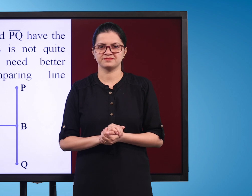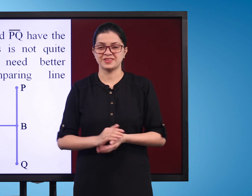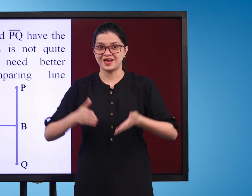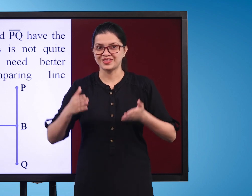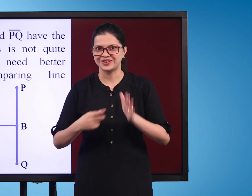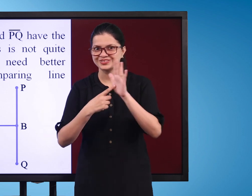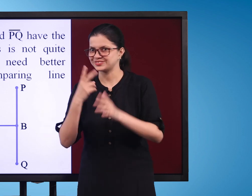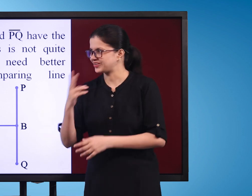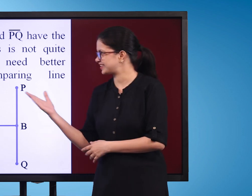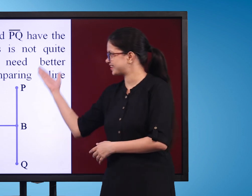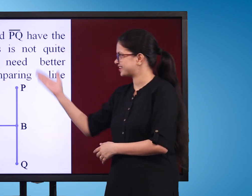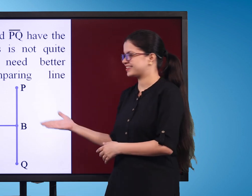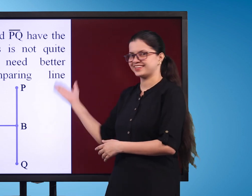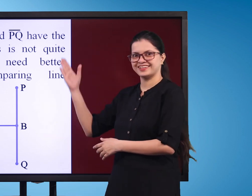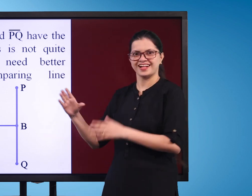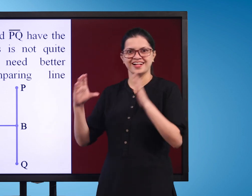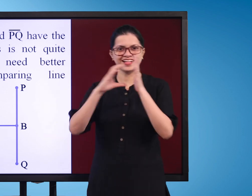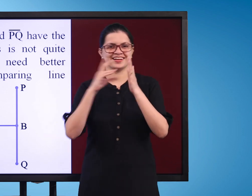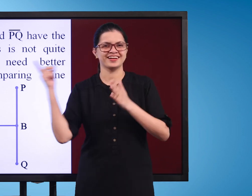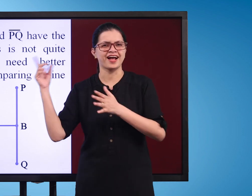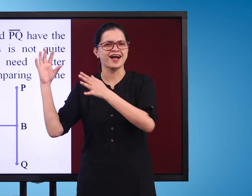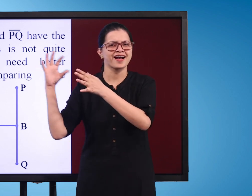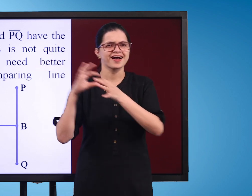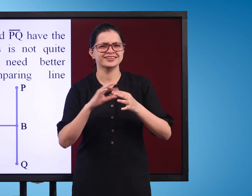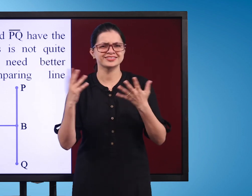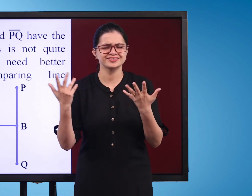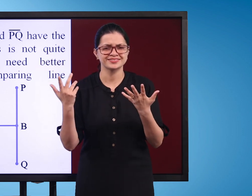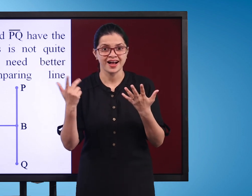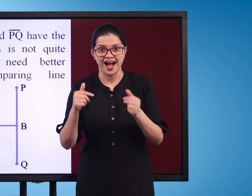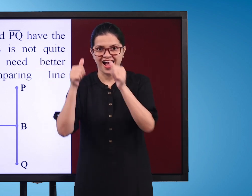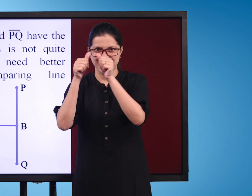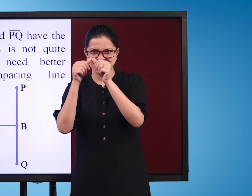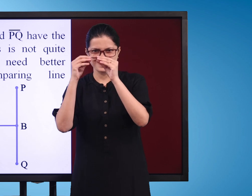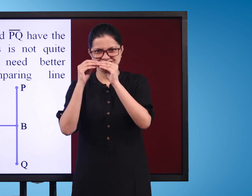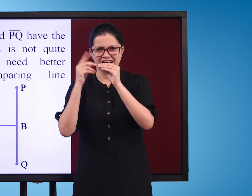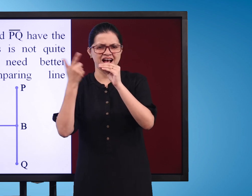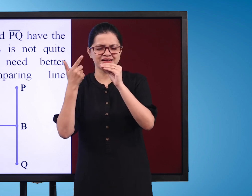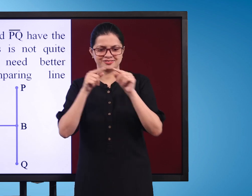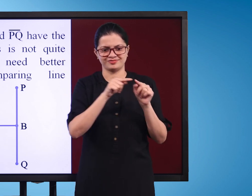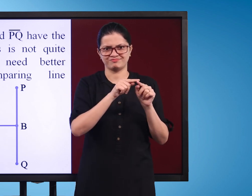In this adjacent figure, segment AB and segment PQ have the same lengths.